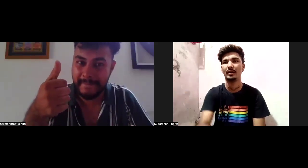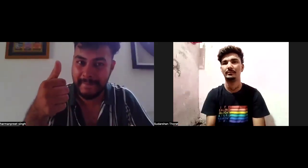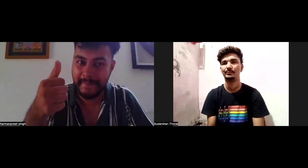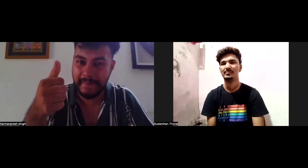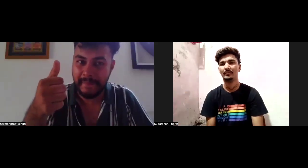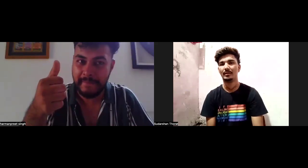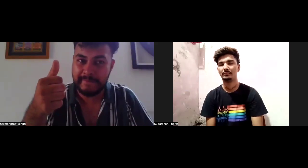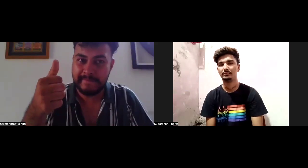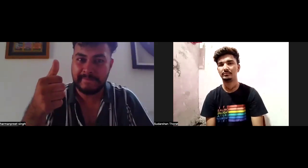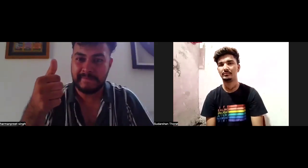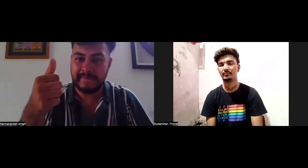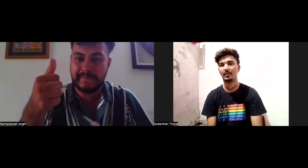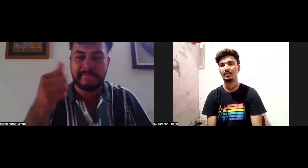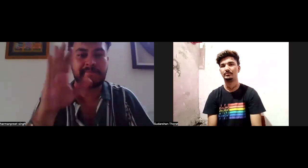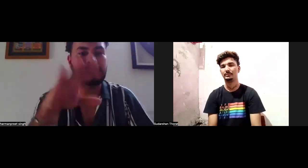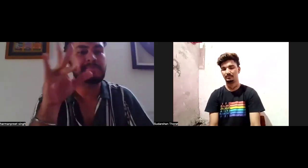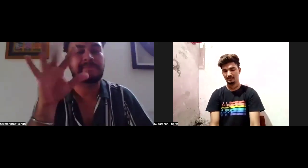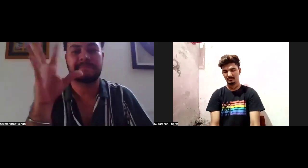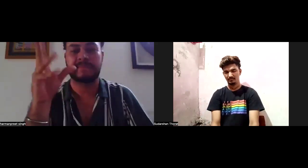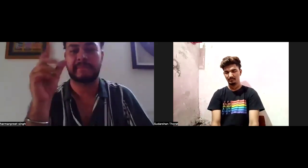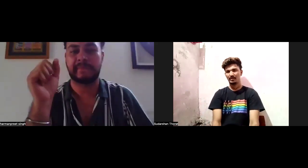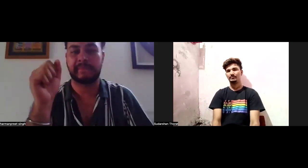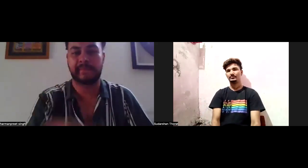Sudarshan, hello, can you see me?